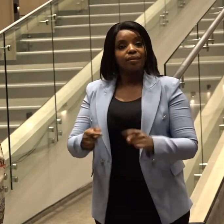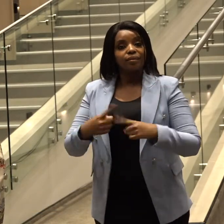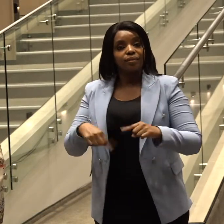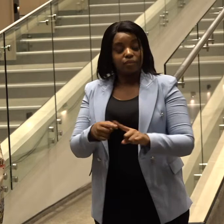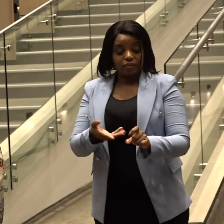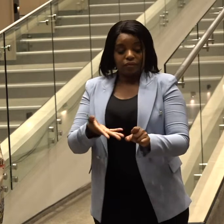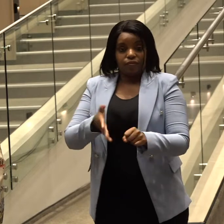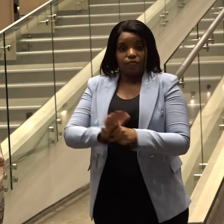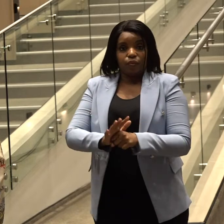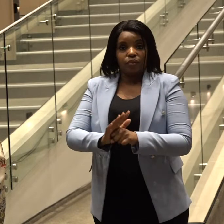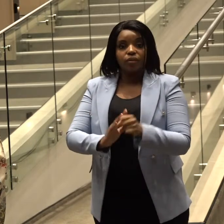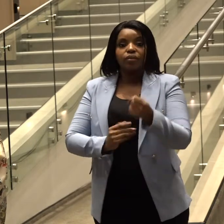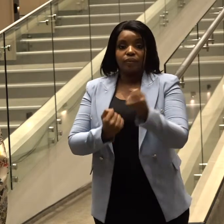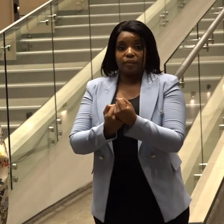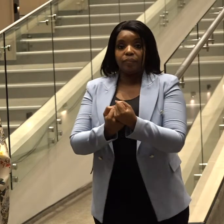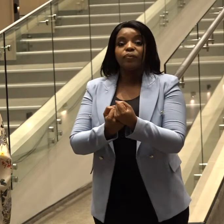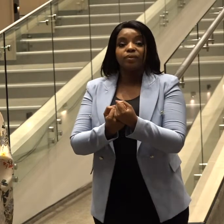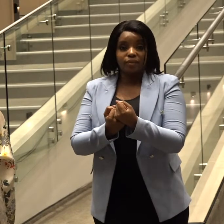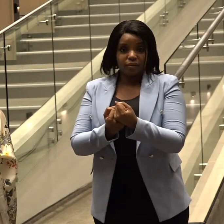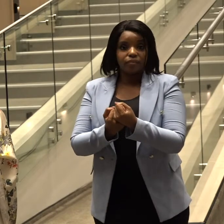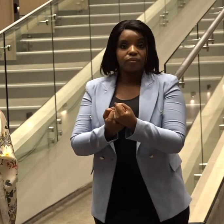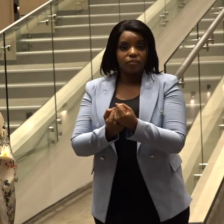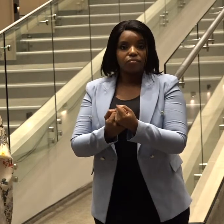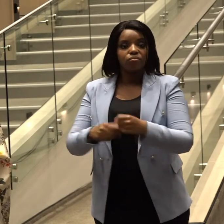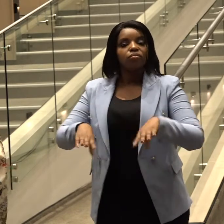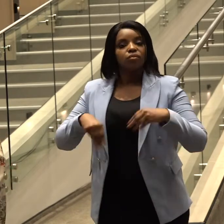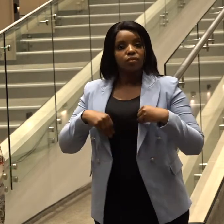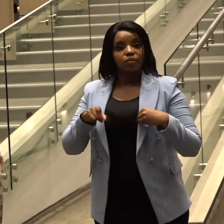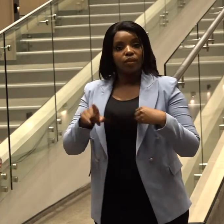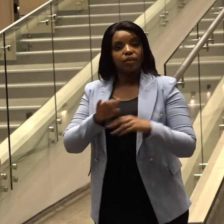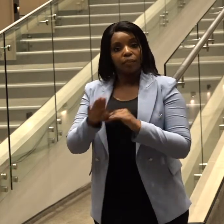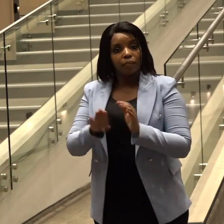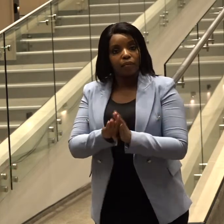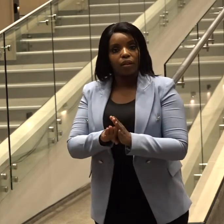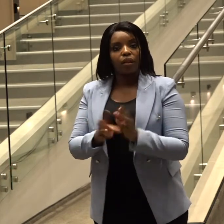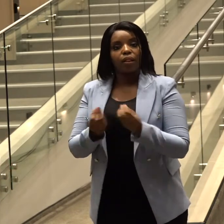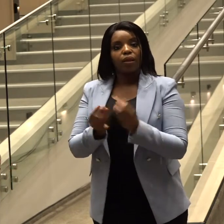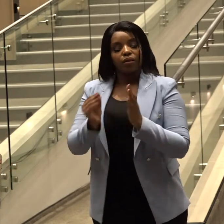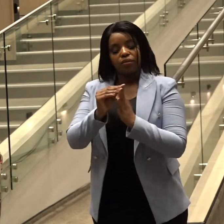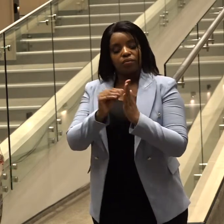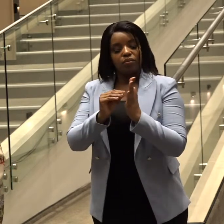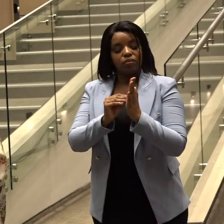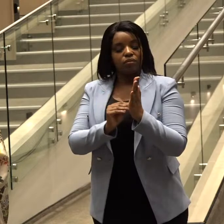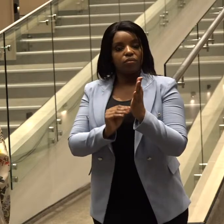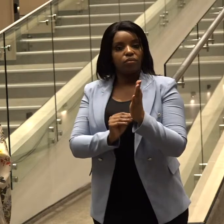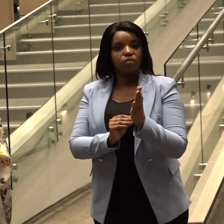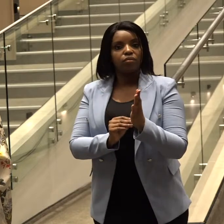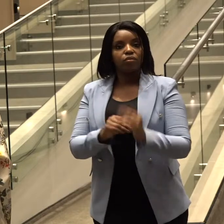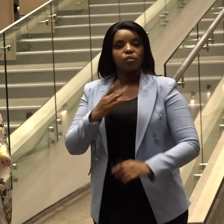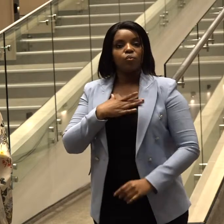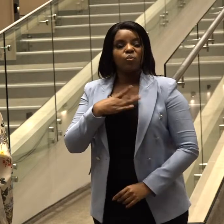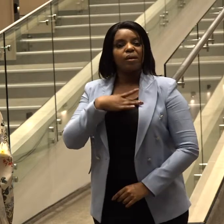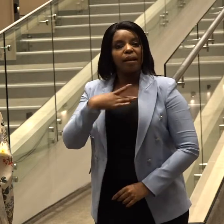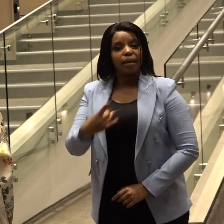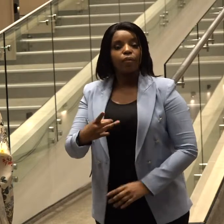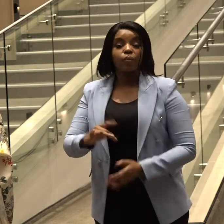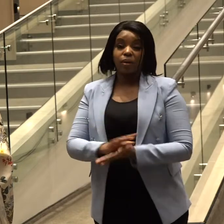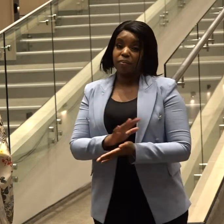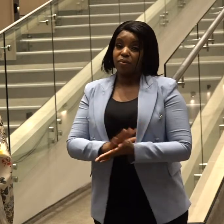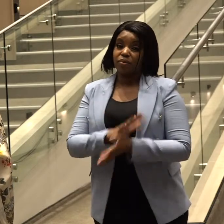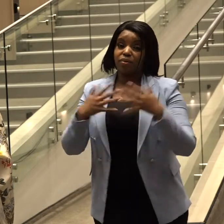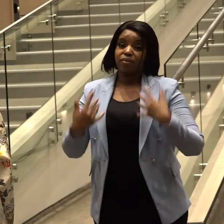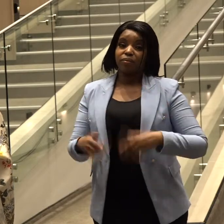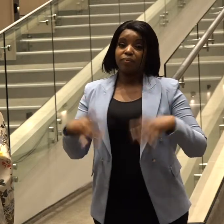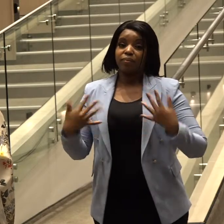a real Bill and its Provisions we would like and we would appreciate it very much if the